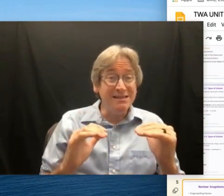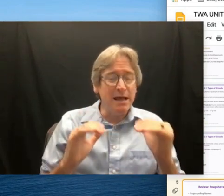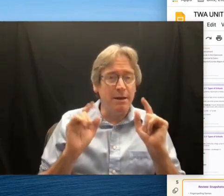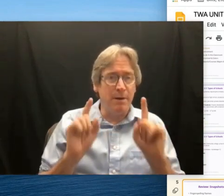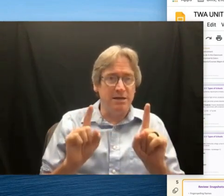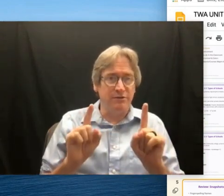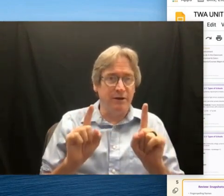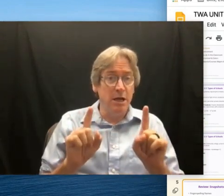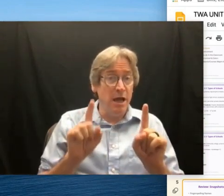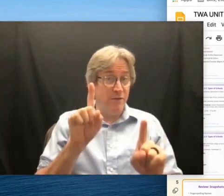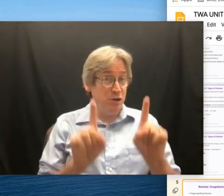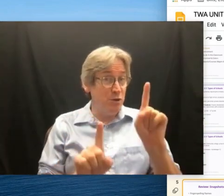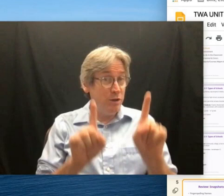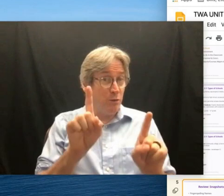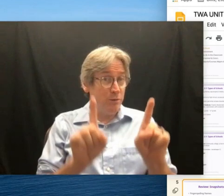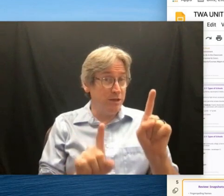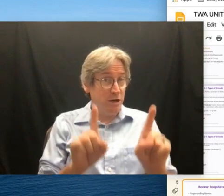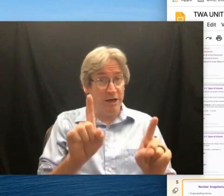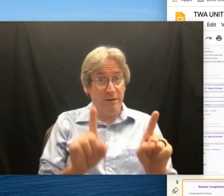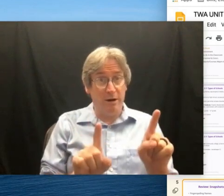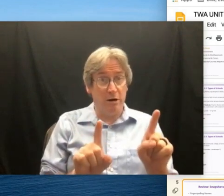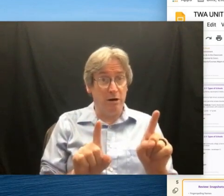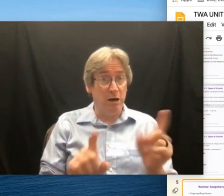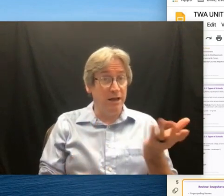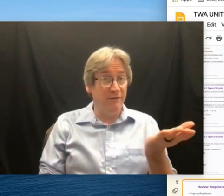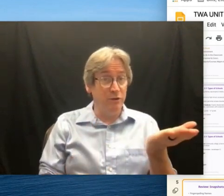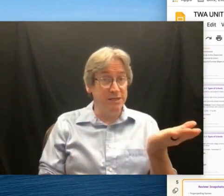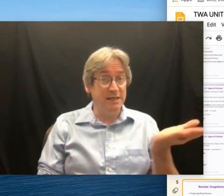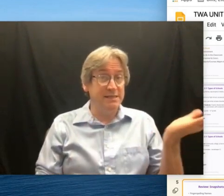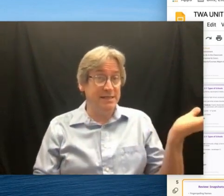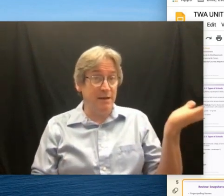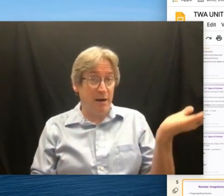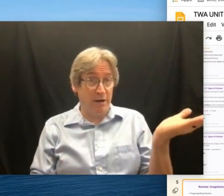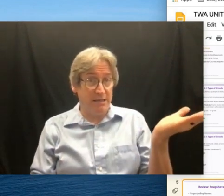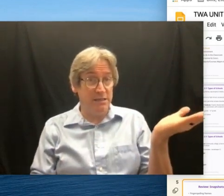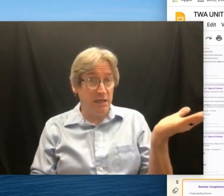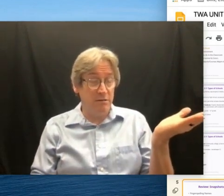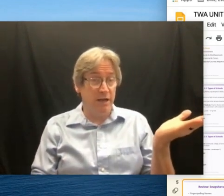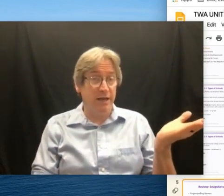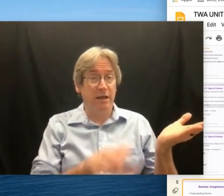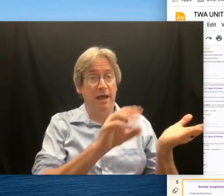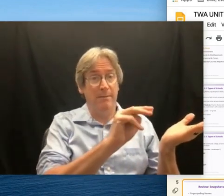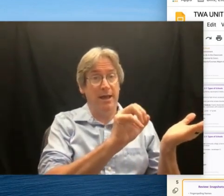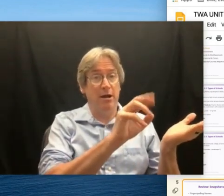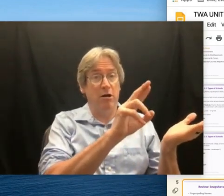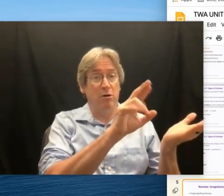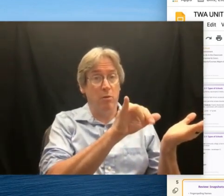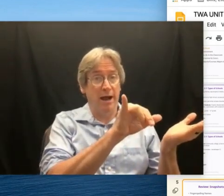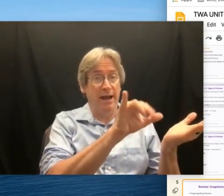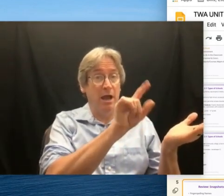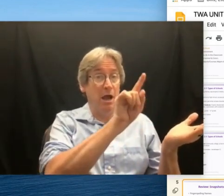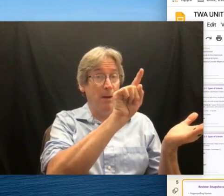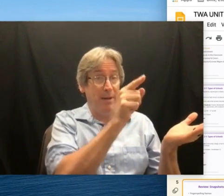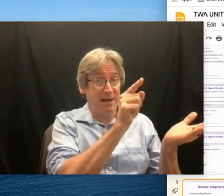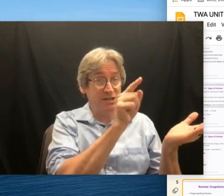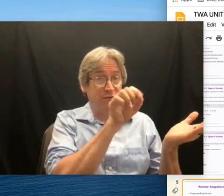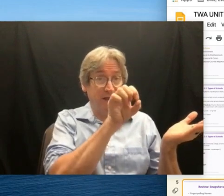The next is an apostrophe. And the two that we're really talking about are if you see St. Mary's, like